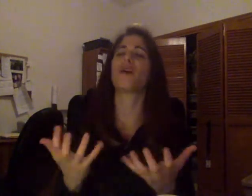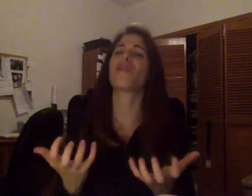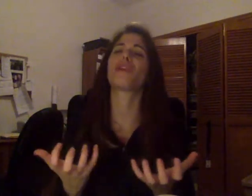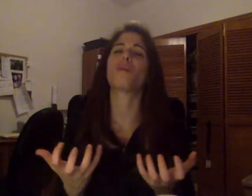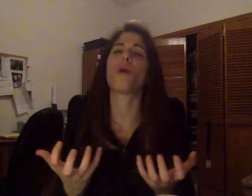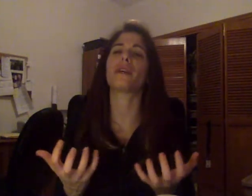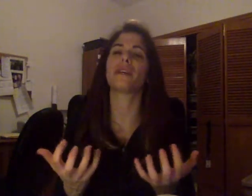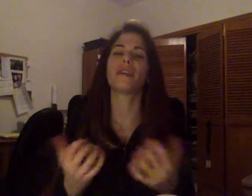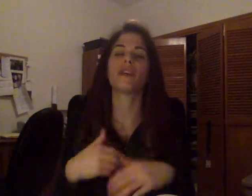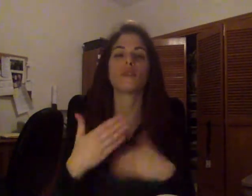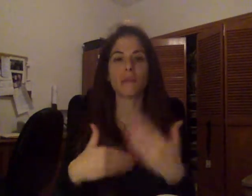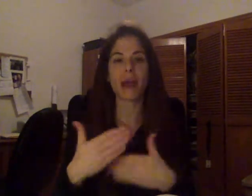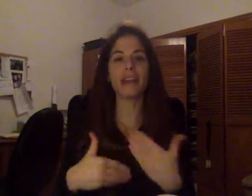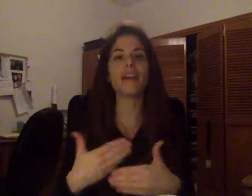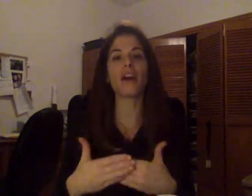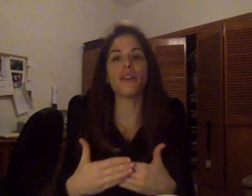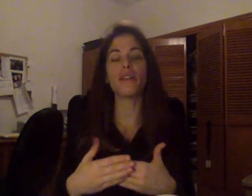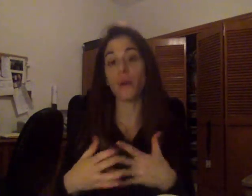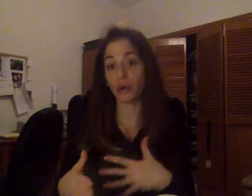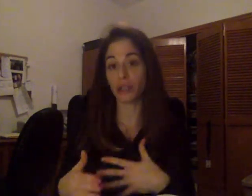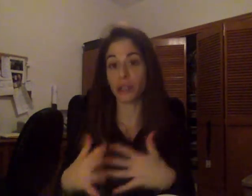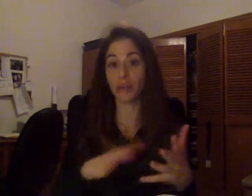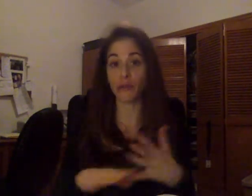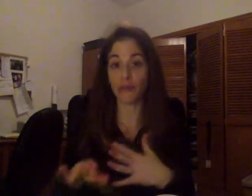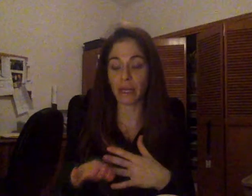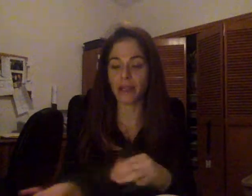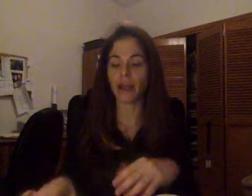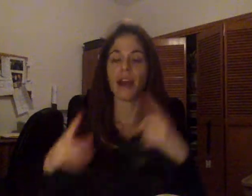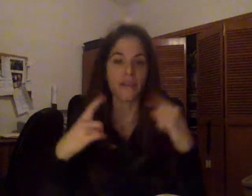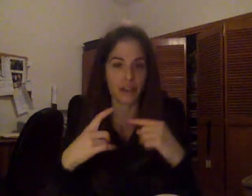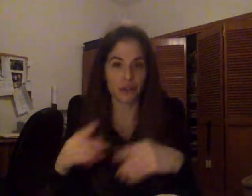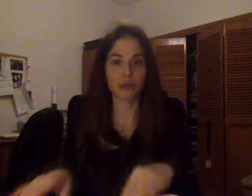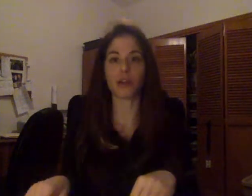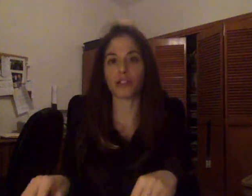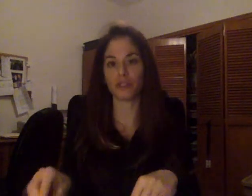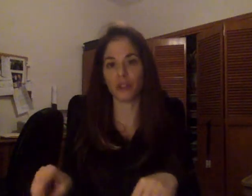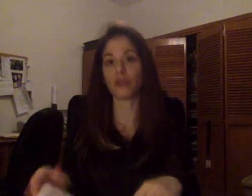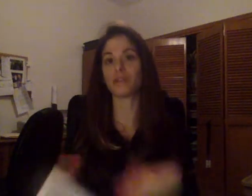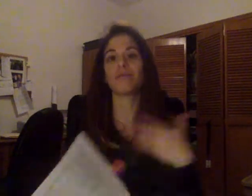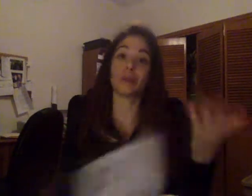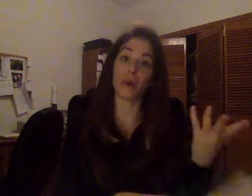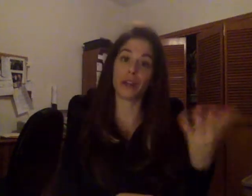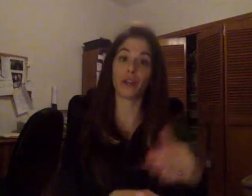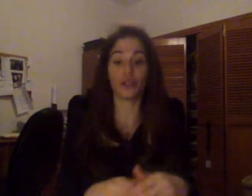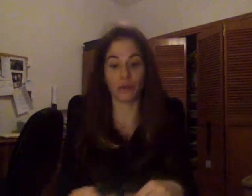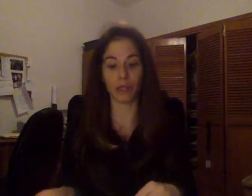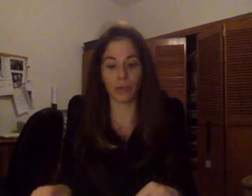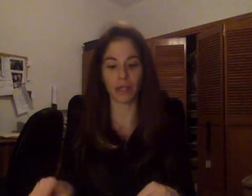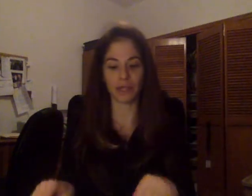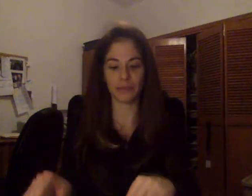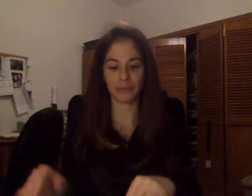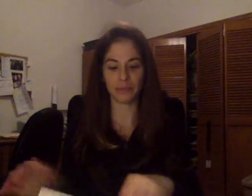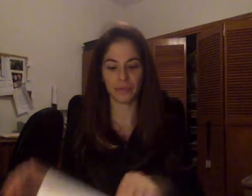really want it. So depending on the motion and the movement and the facial expressions shows, do you want it or do you really want it?